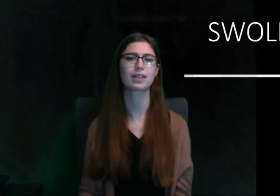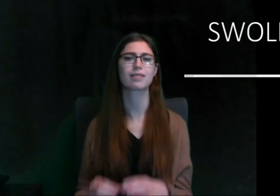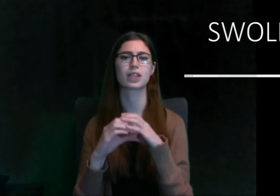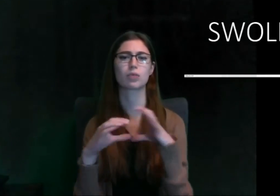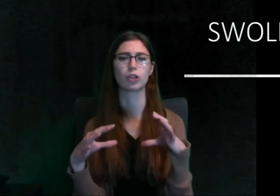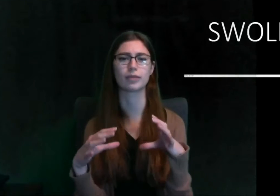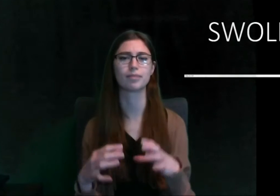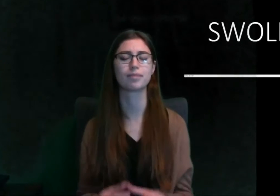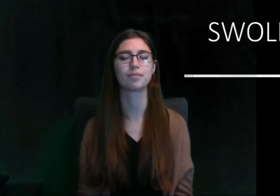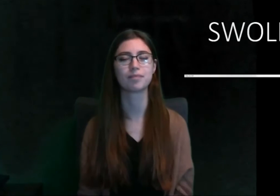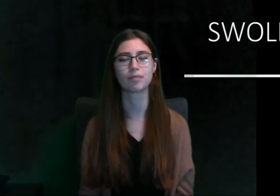Swollen.